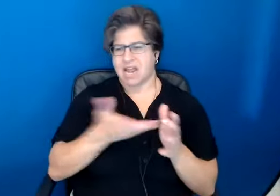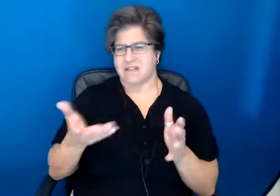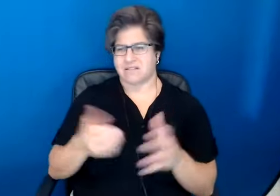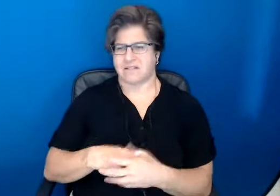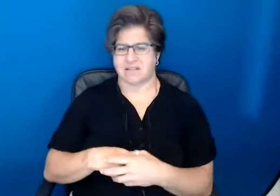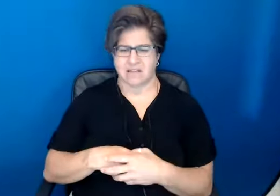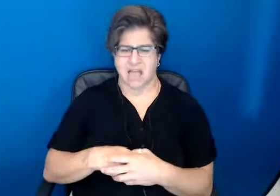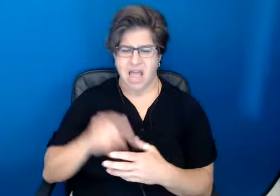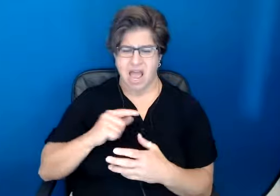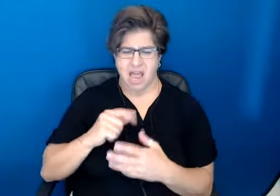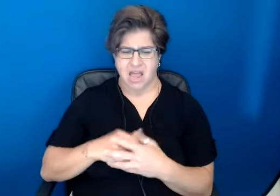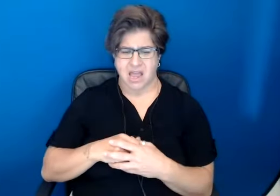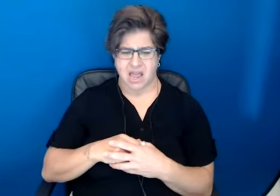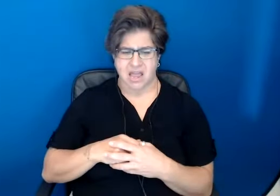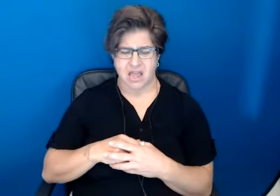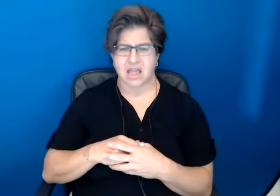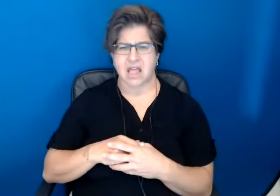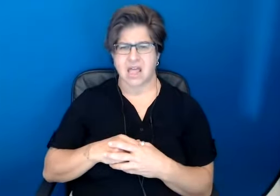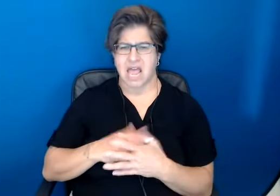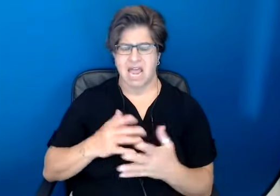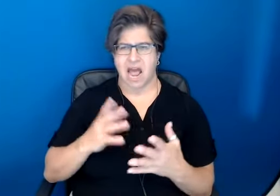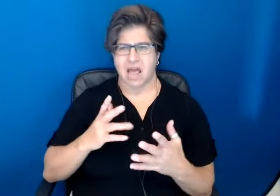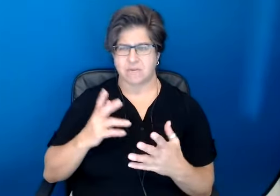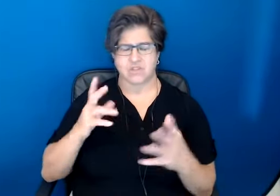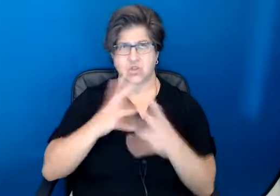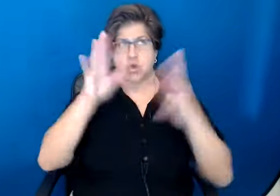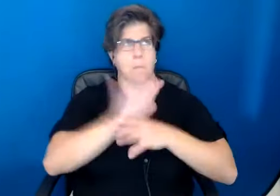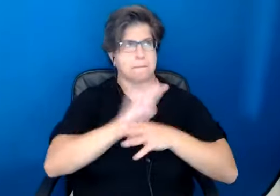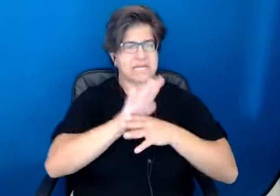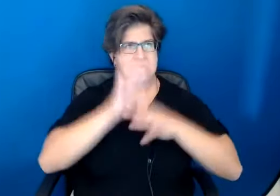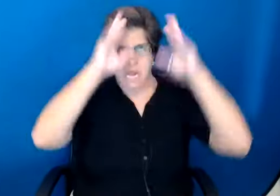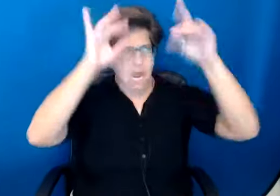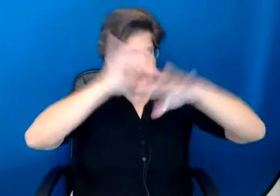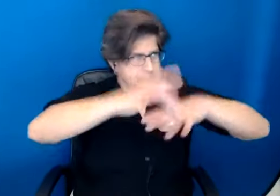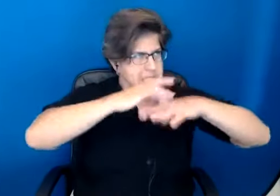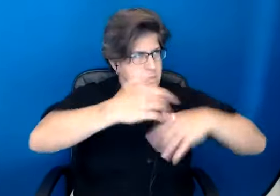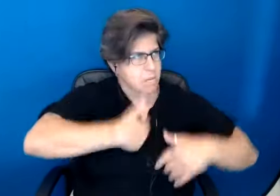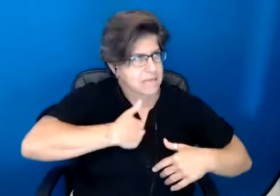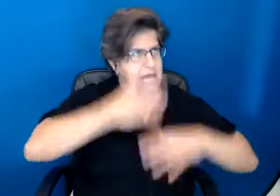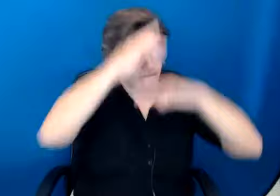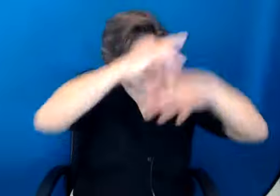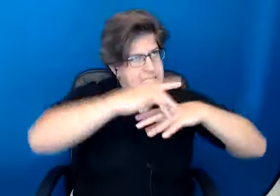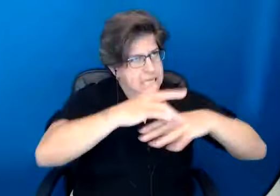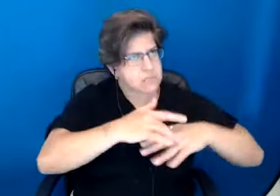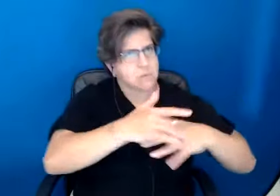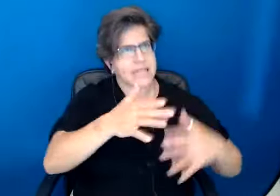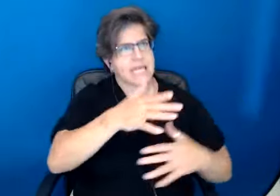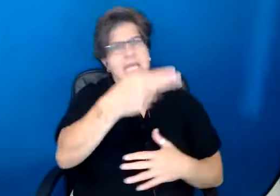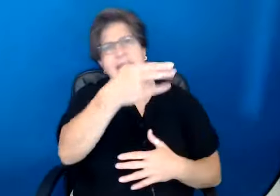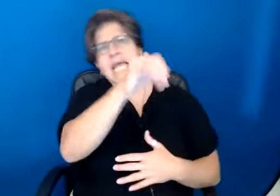now, I think I was a willing partner in the dance. You know, I was verbally abusive, and then and how could I not expect him to finally